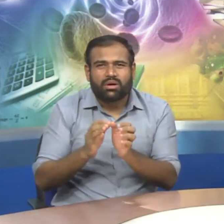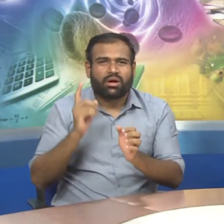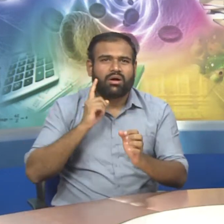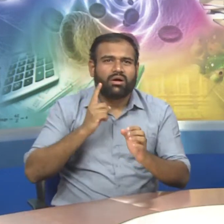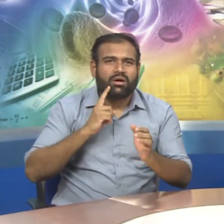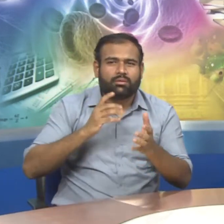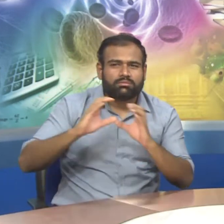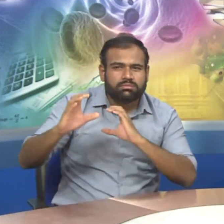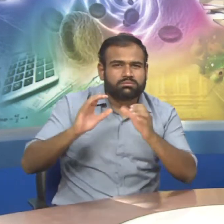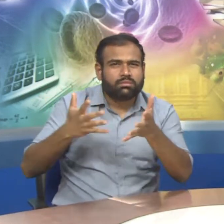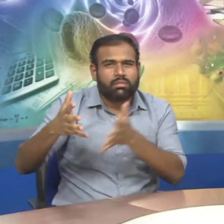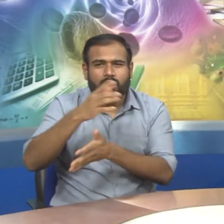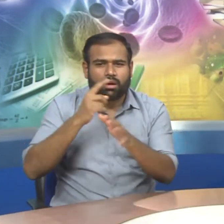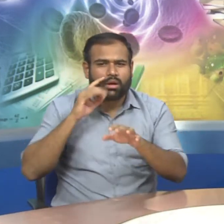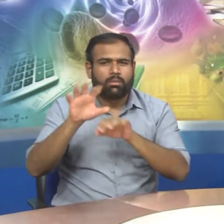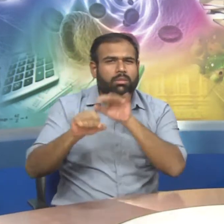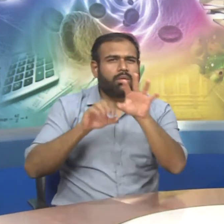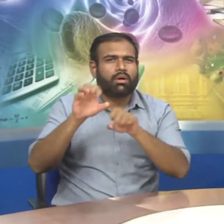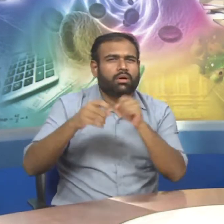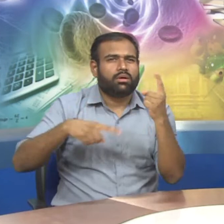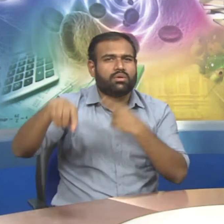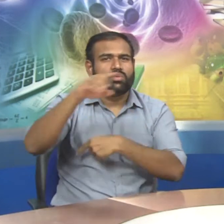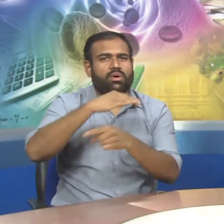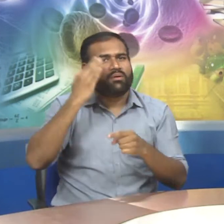and communicating effectively with the deaf community.